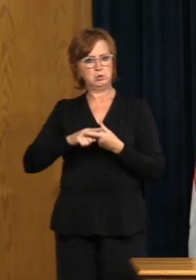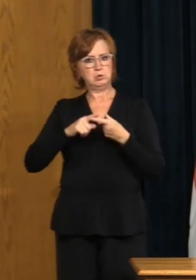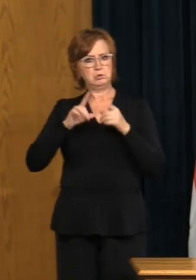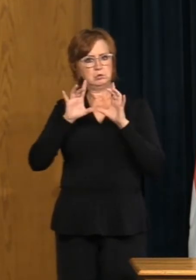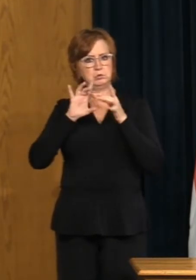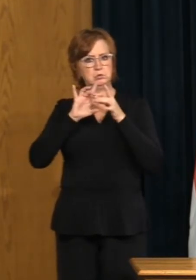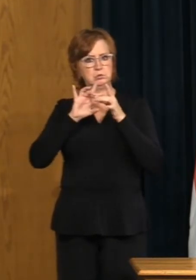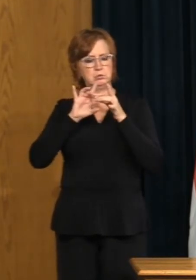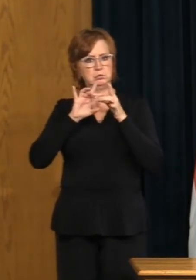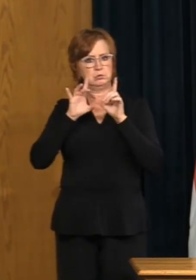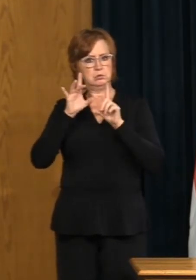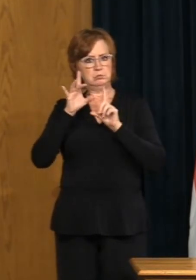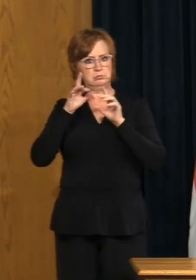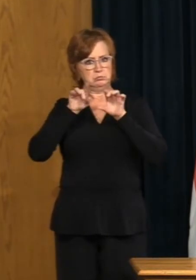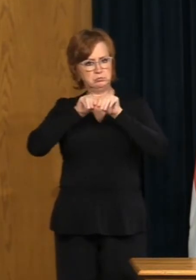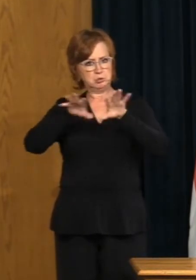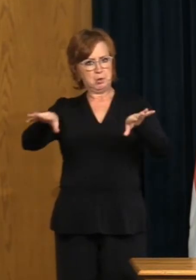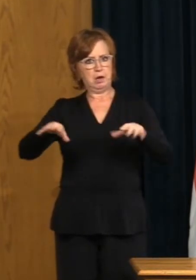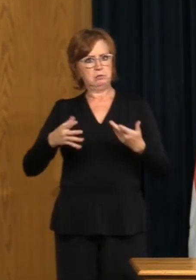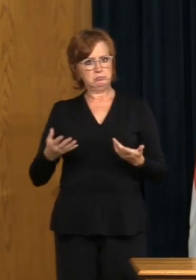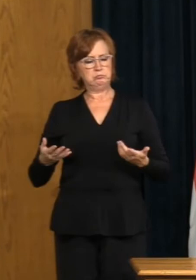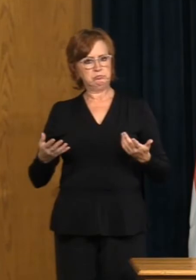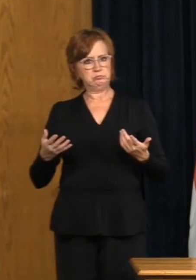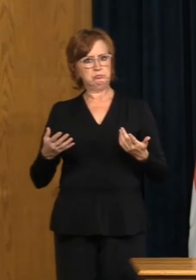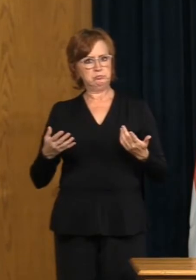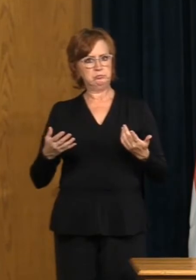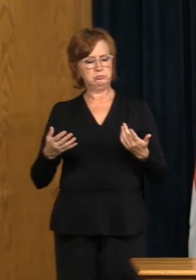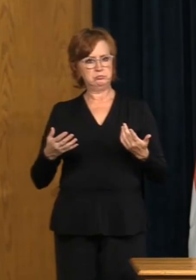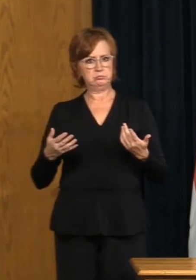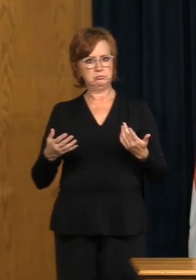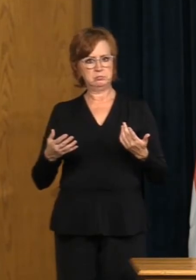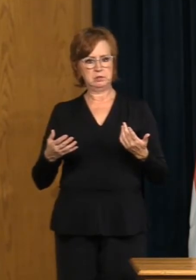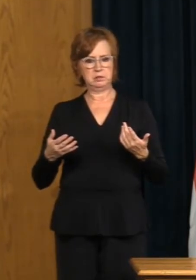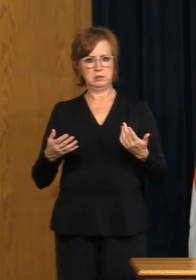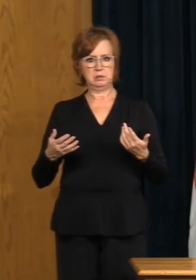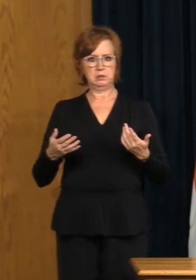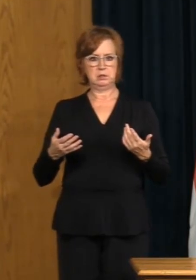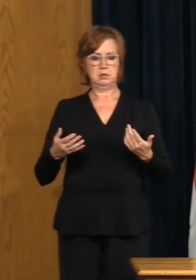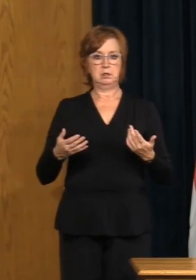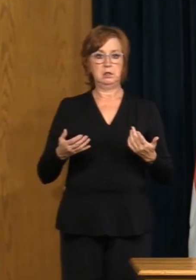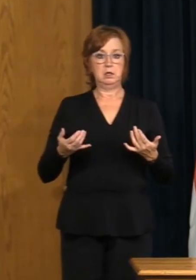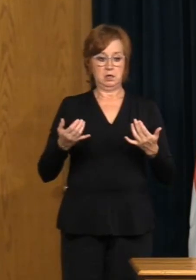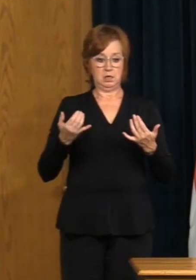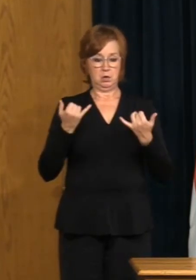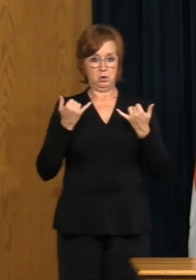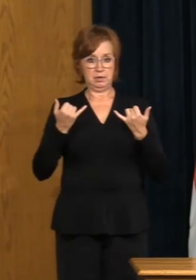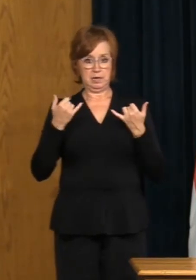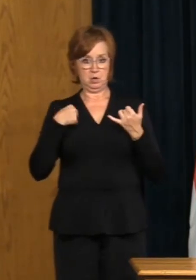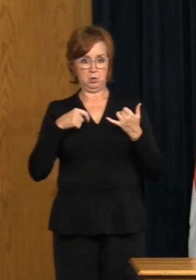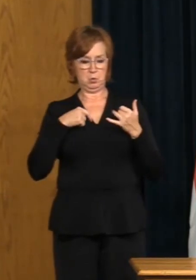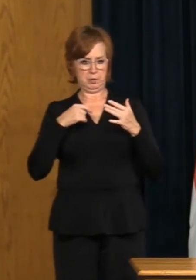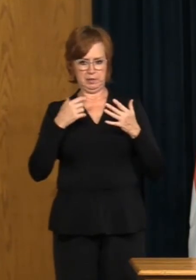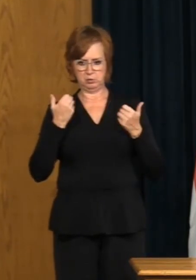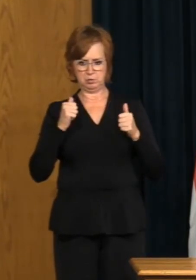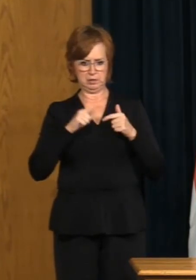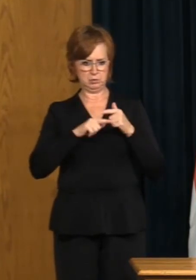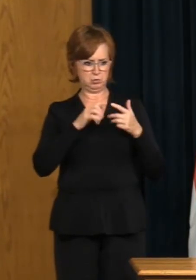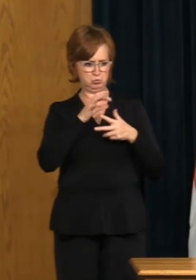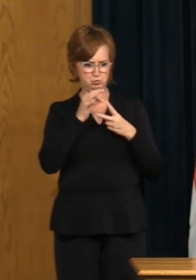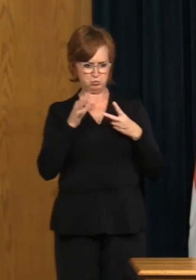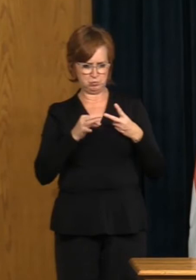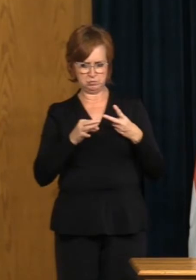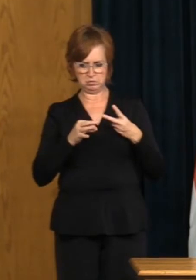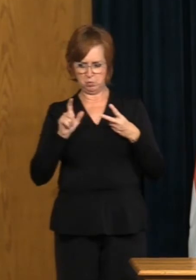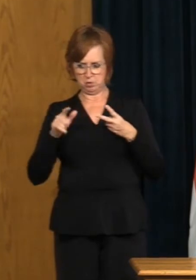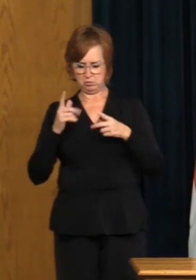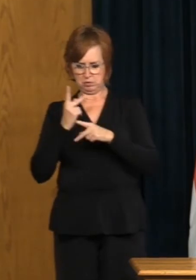mini lockdowns. And so if the choice is between keeping schools open, keeping businesses open, and doing the simple act of putting a mask